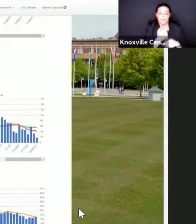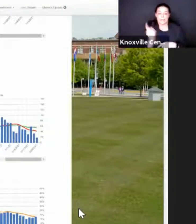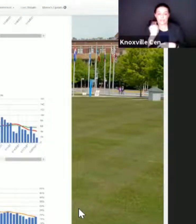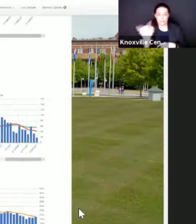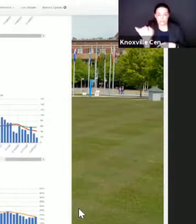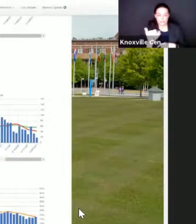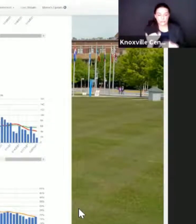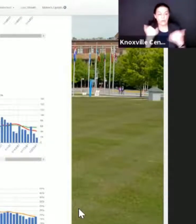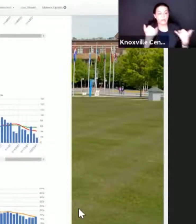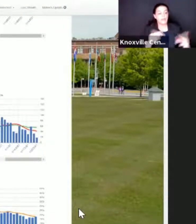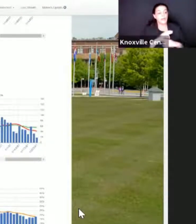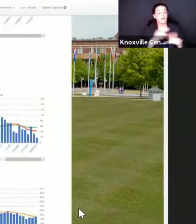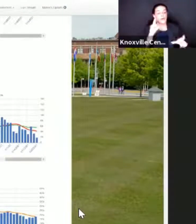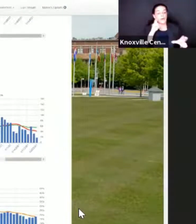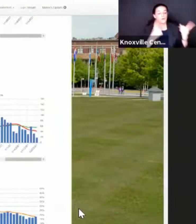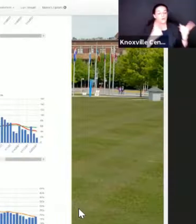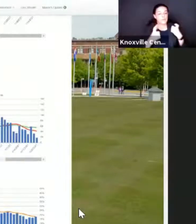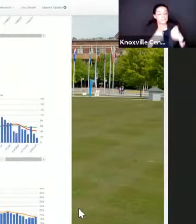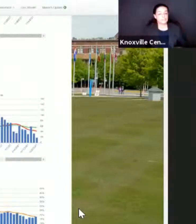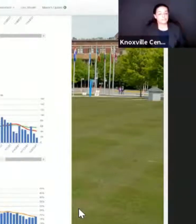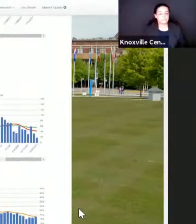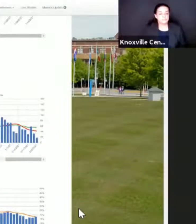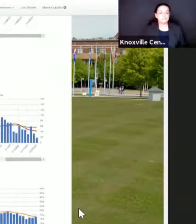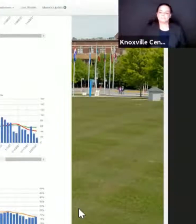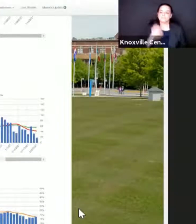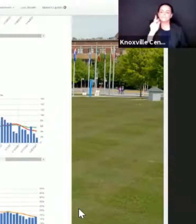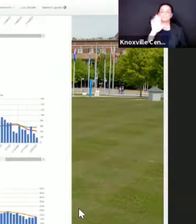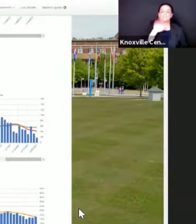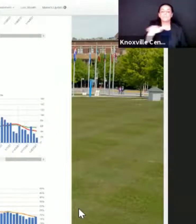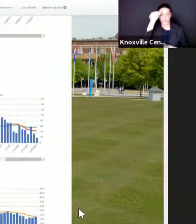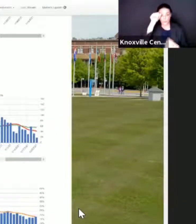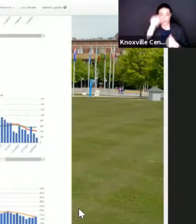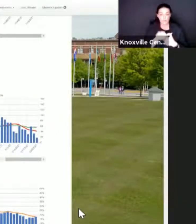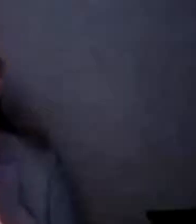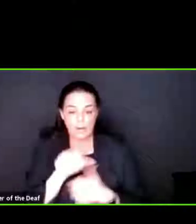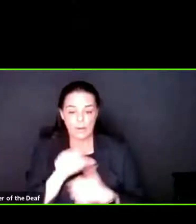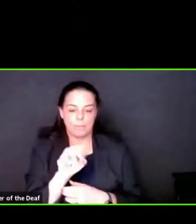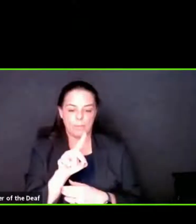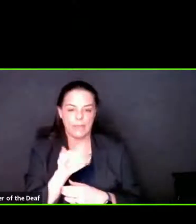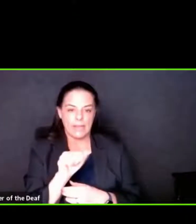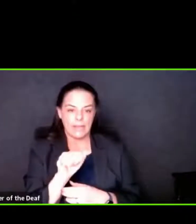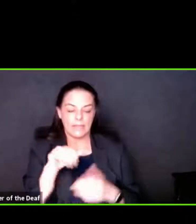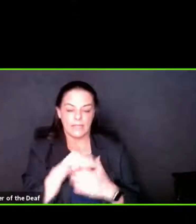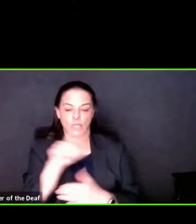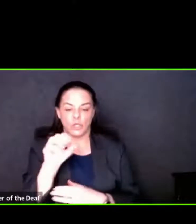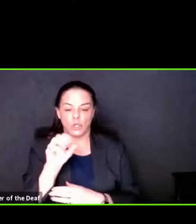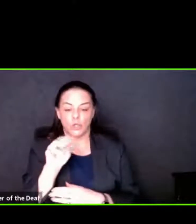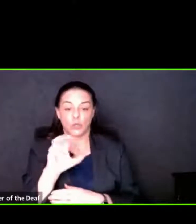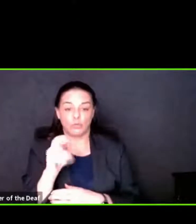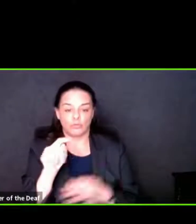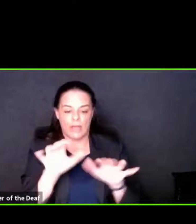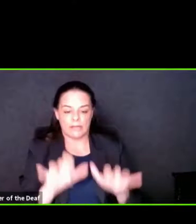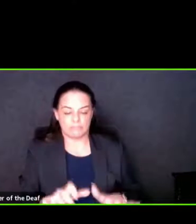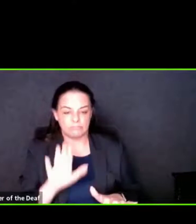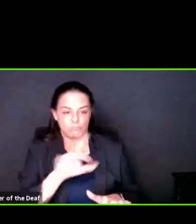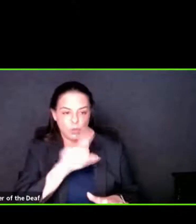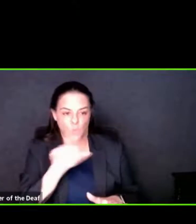open it up for questions. All right, as a reminder, media members in the Zoom chat can go ahead and submit their